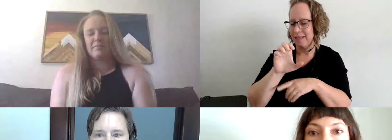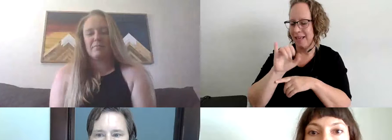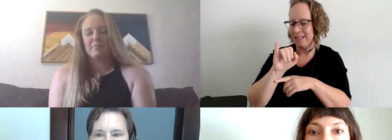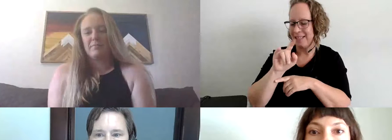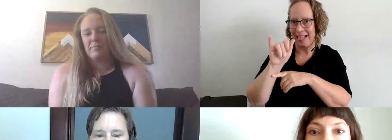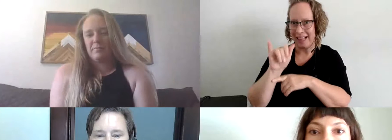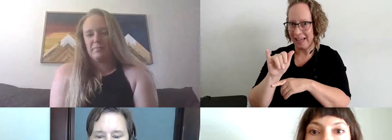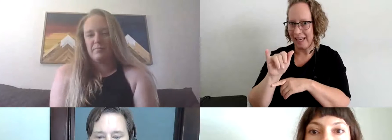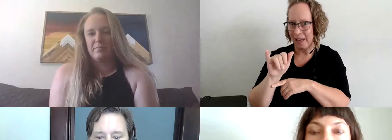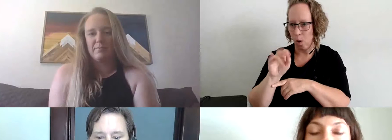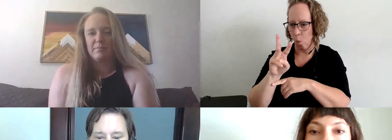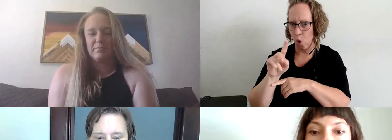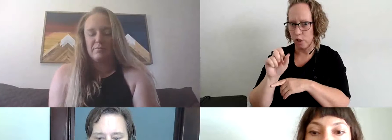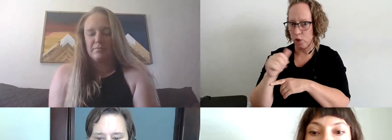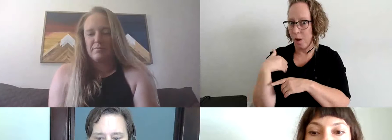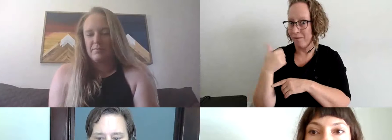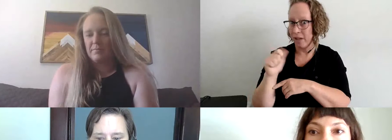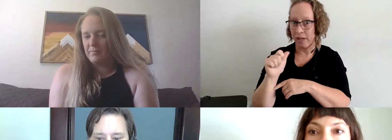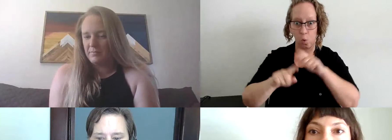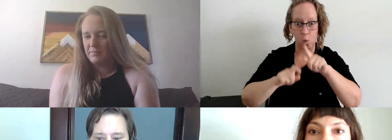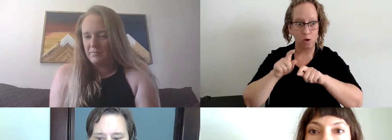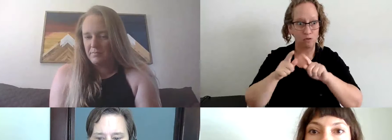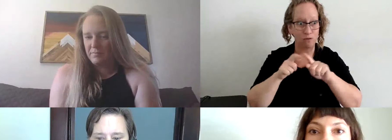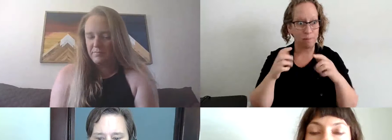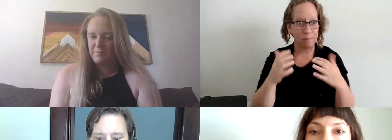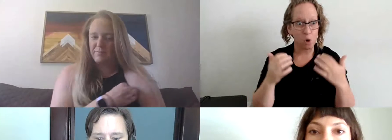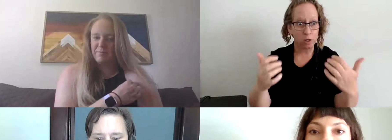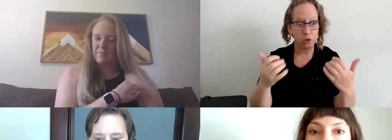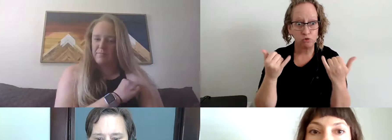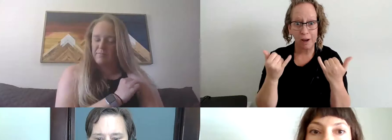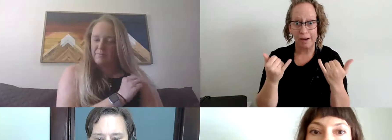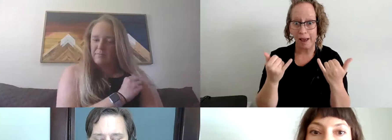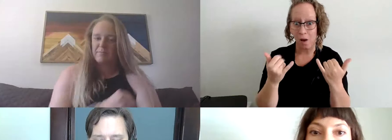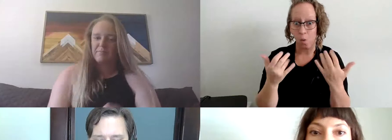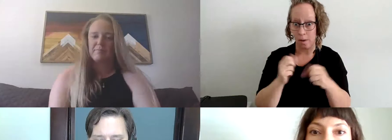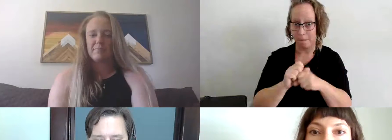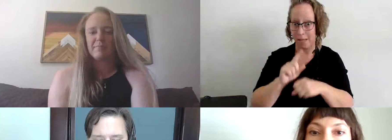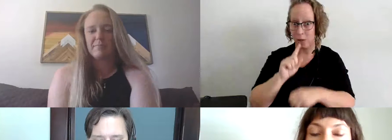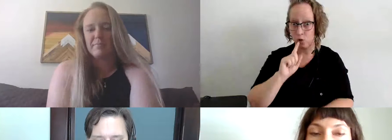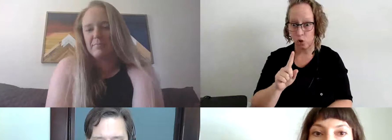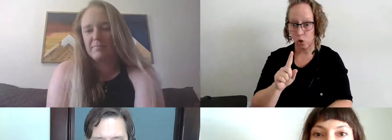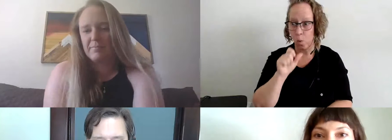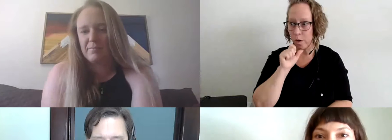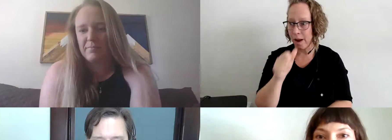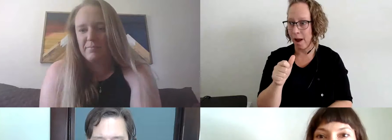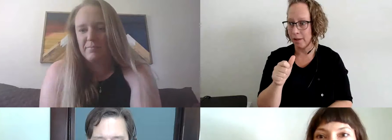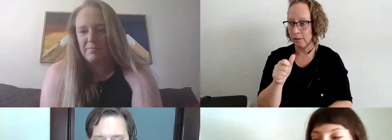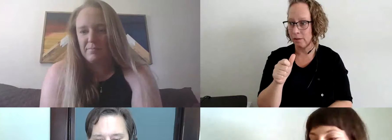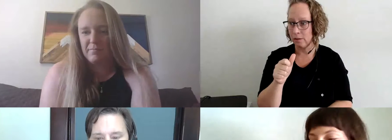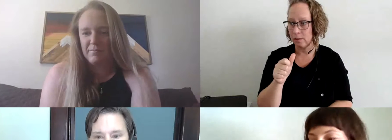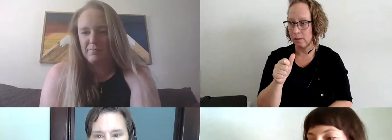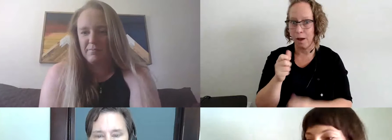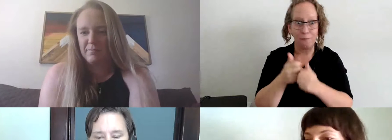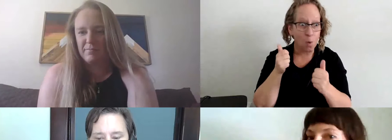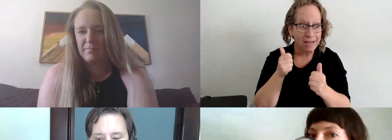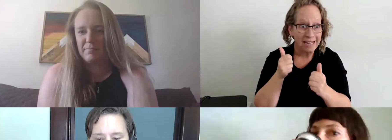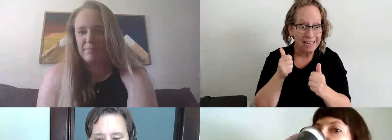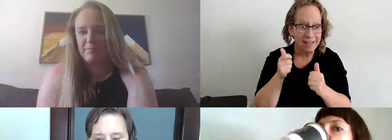any questions from our audience right now? I want to make sure that we are not avoiding those